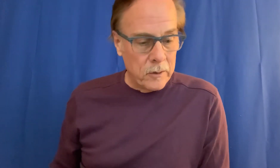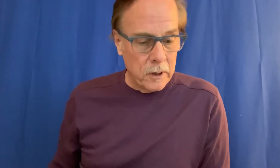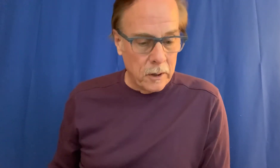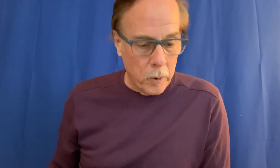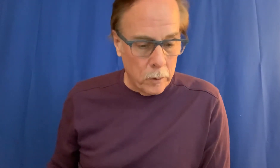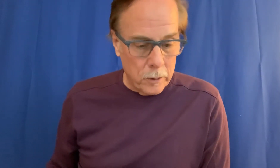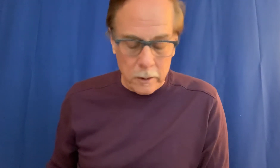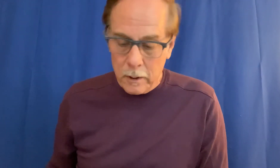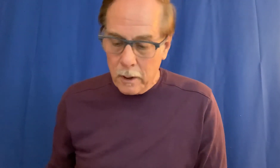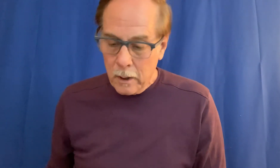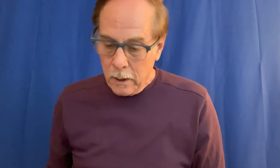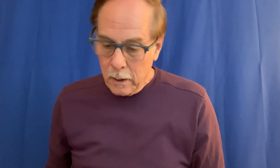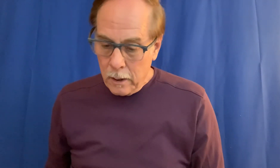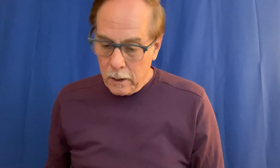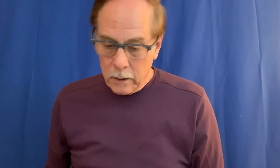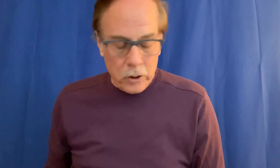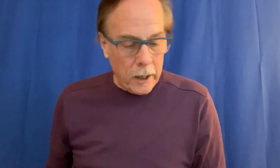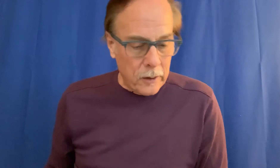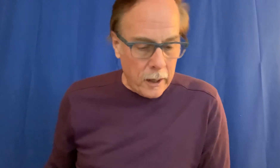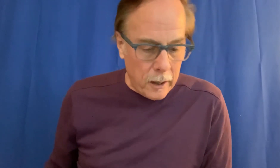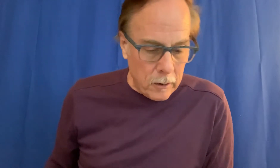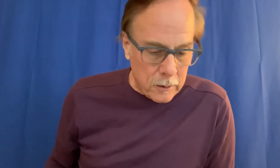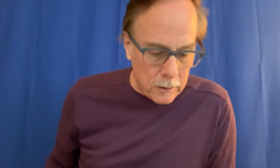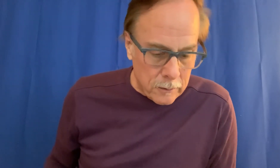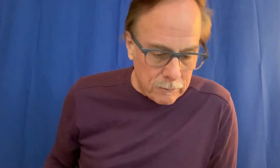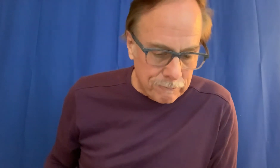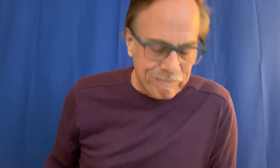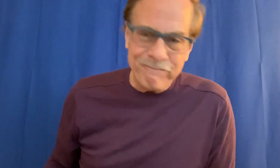seen the most. Check the house.